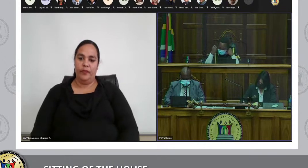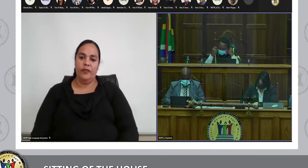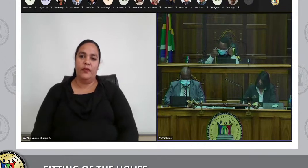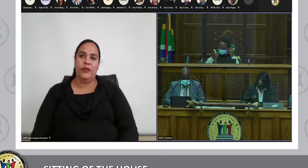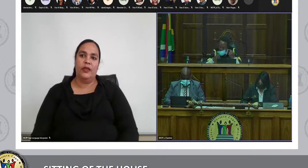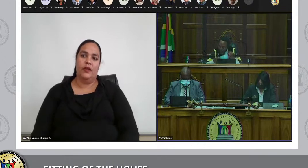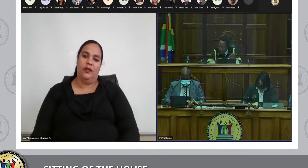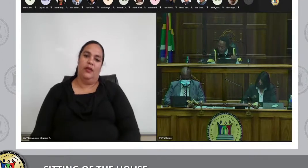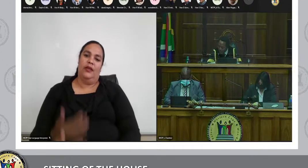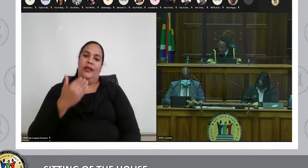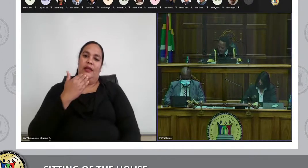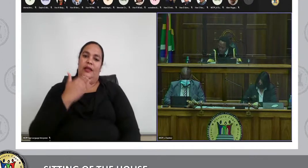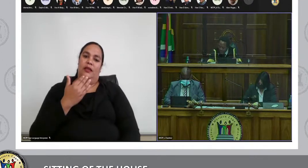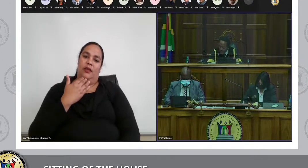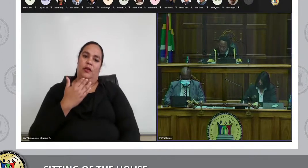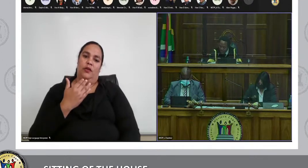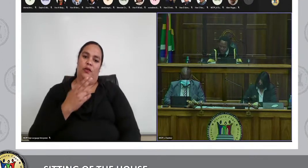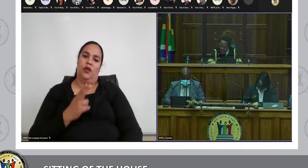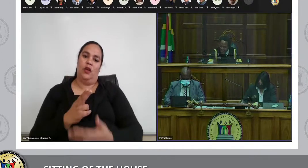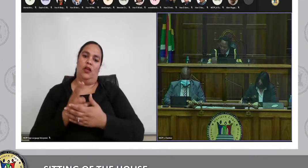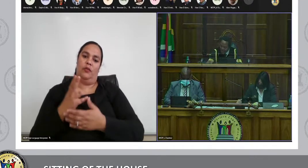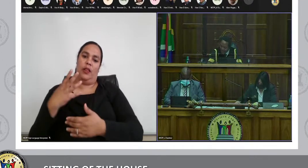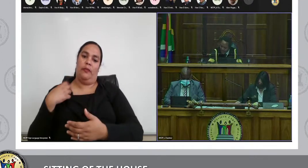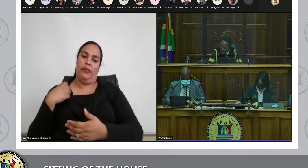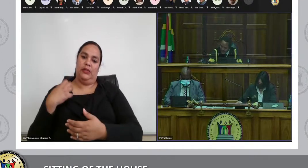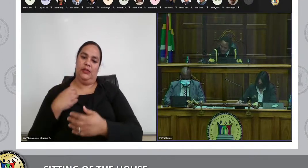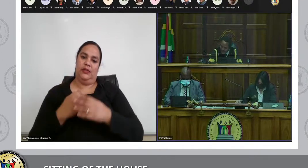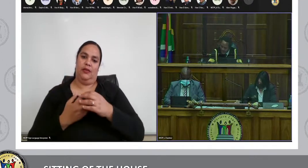Thank you, Honorable Minister.